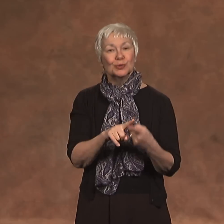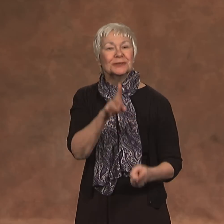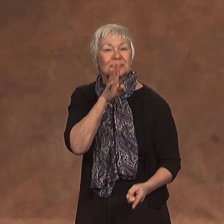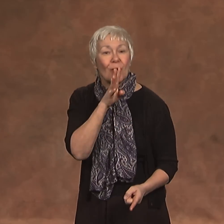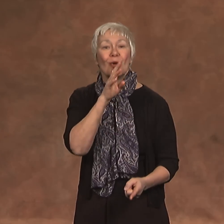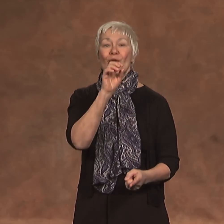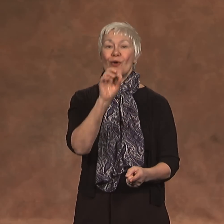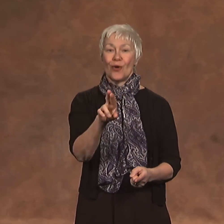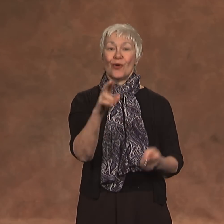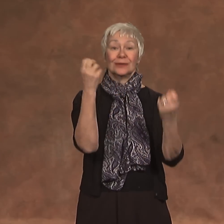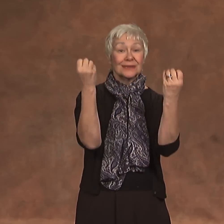signed information.